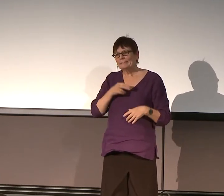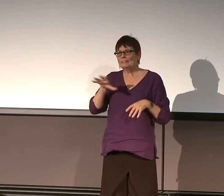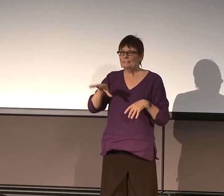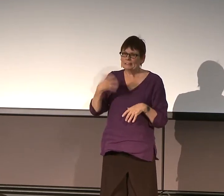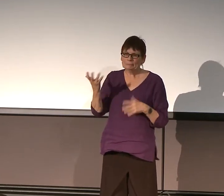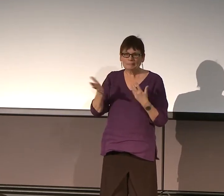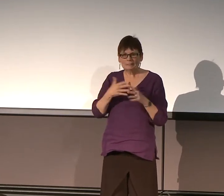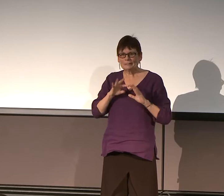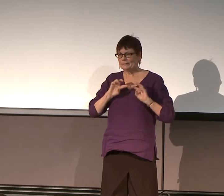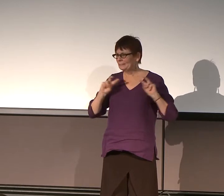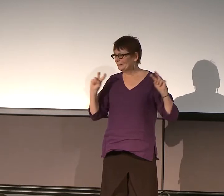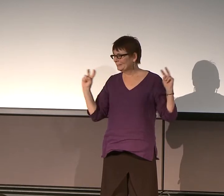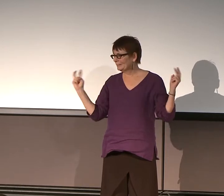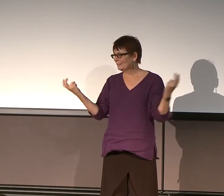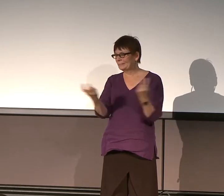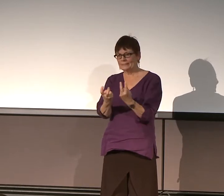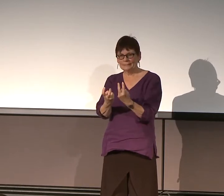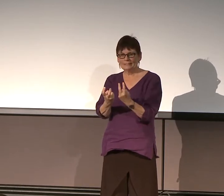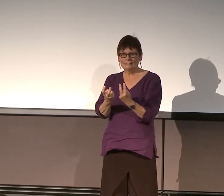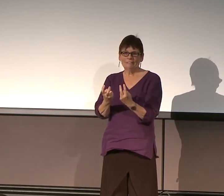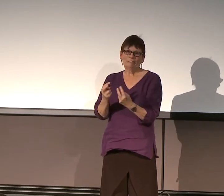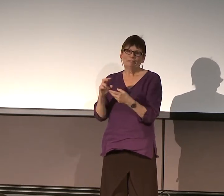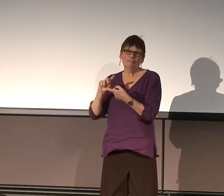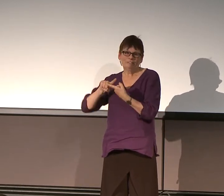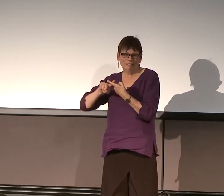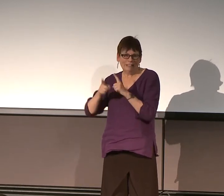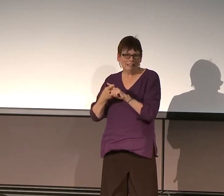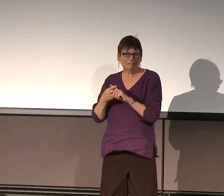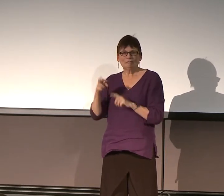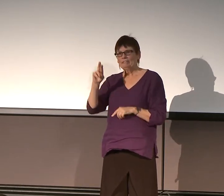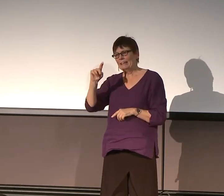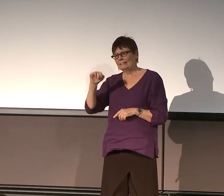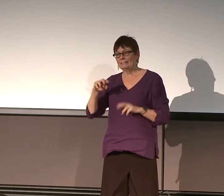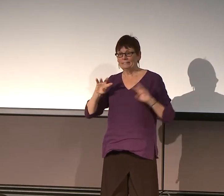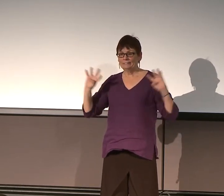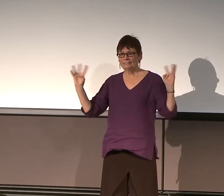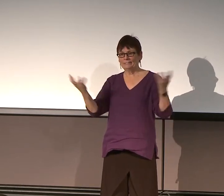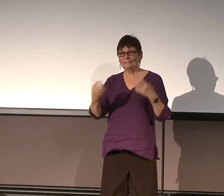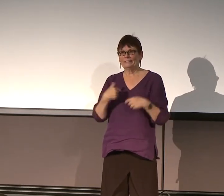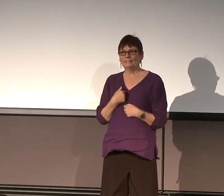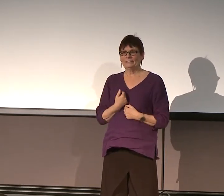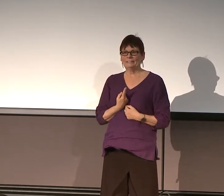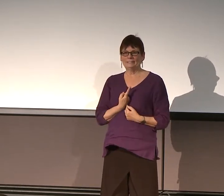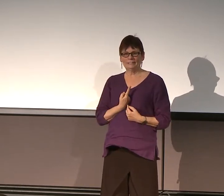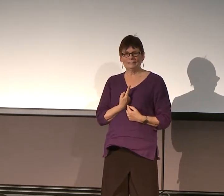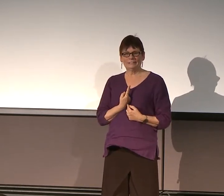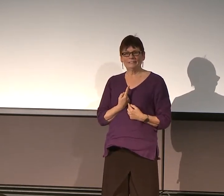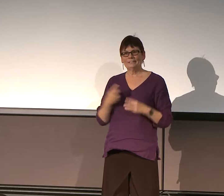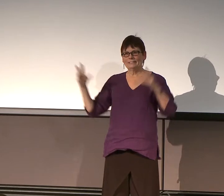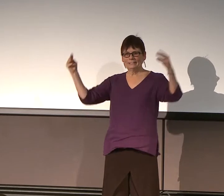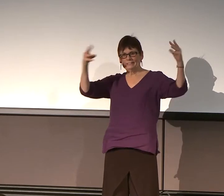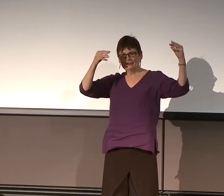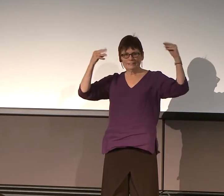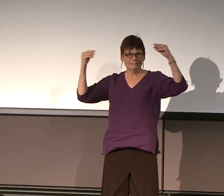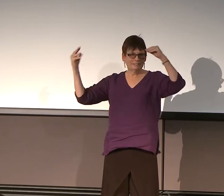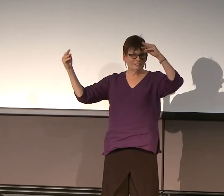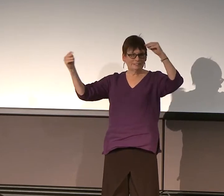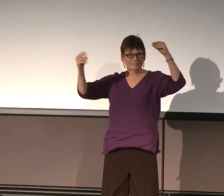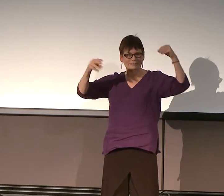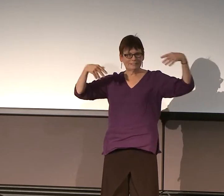family, when it's Thanksgiving, Christmas, or whatever, and everyone's around the table, friends and relatives, often the deaf person